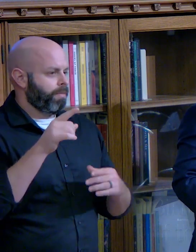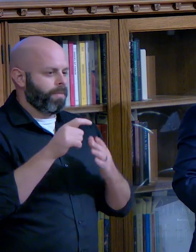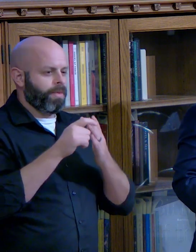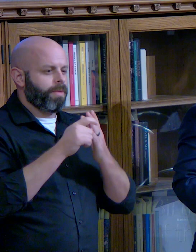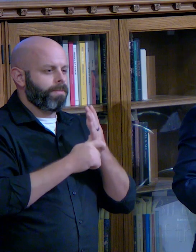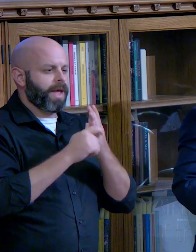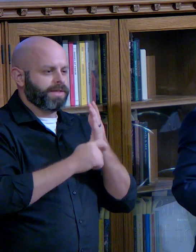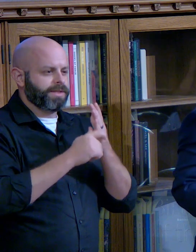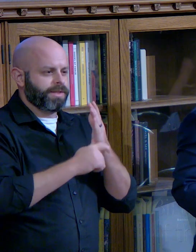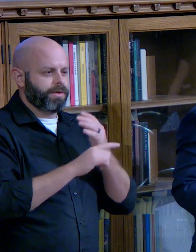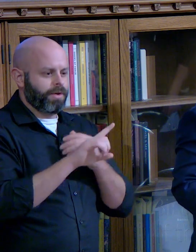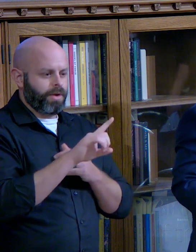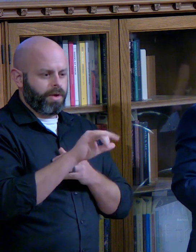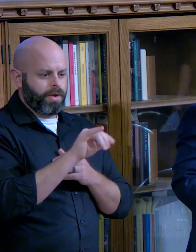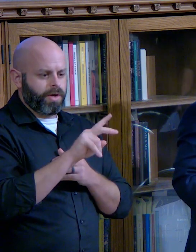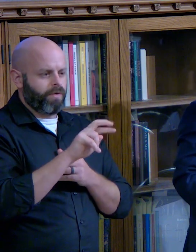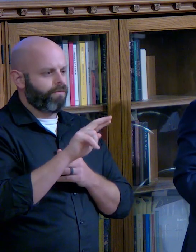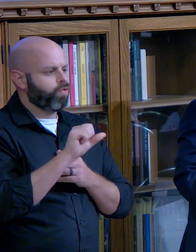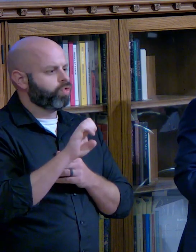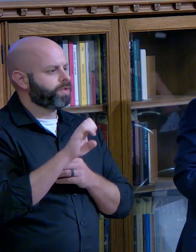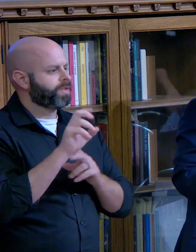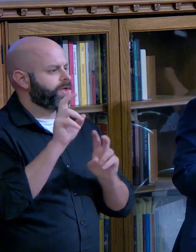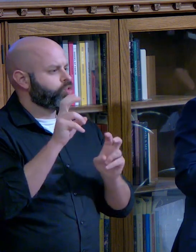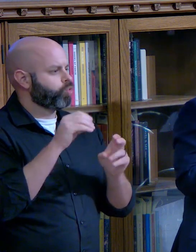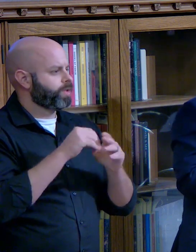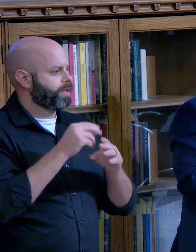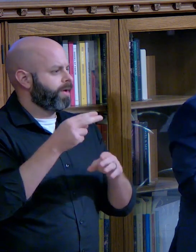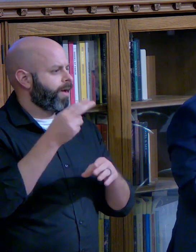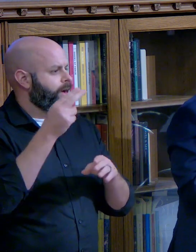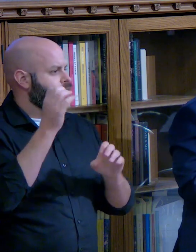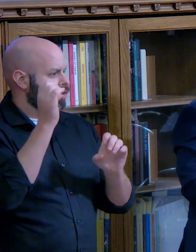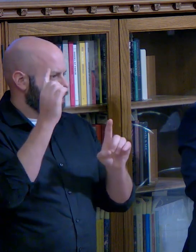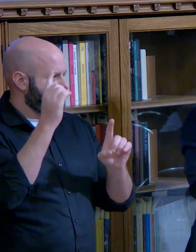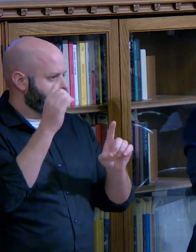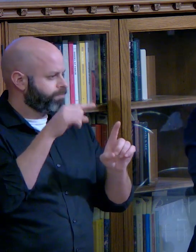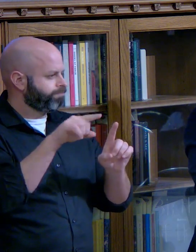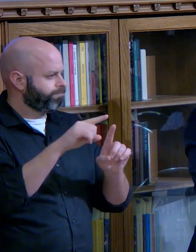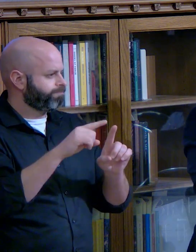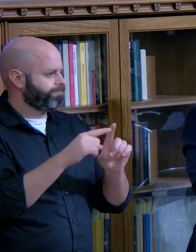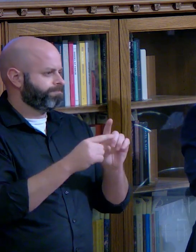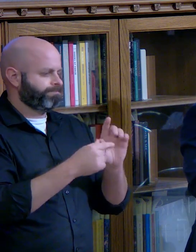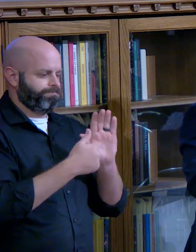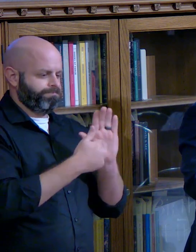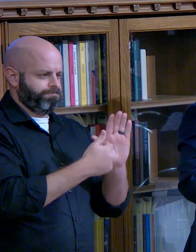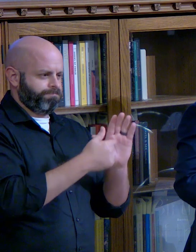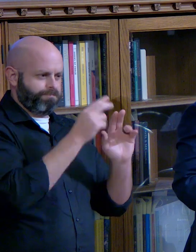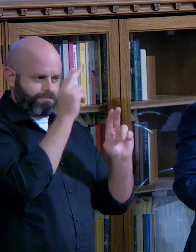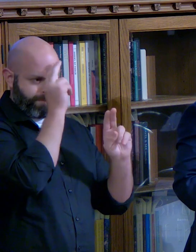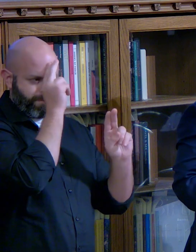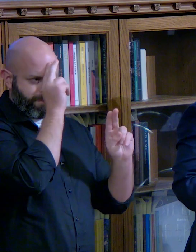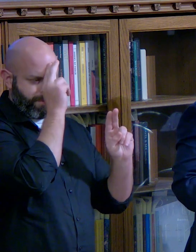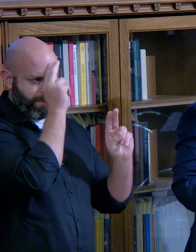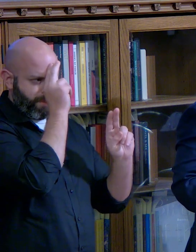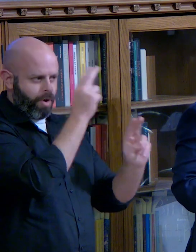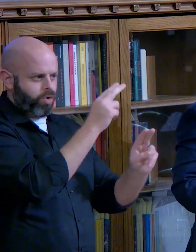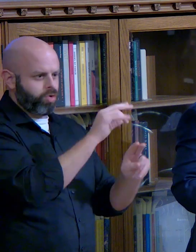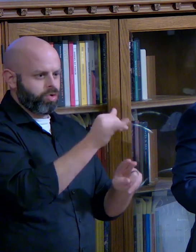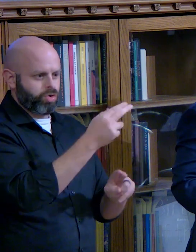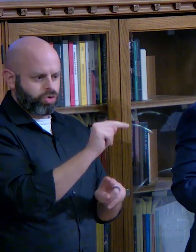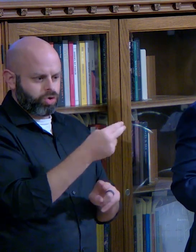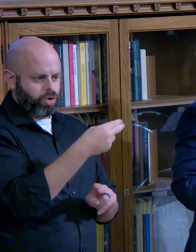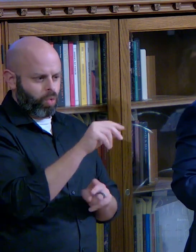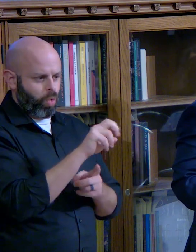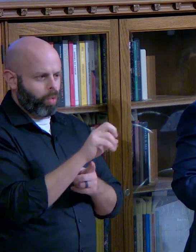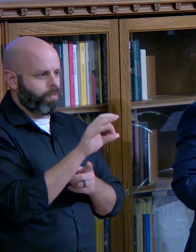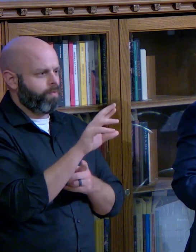the publication diverse issues in higher education had they honored uh the award the uh John hope Franklin